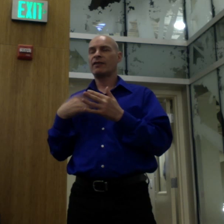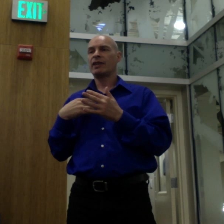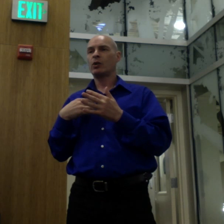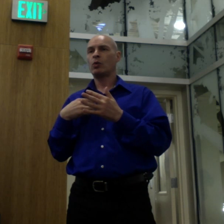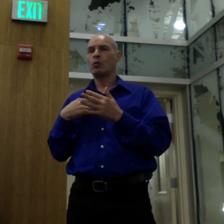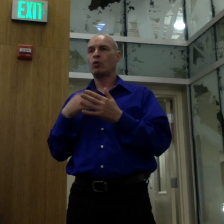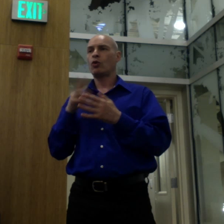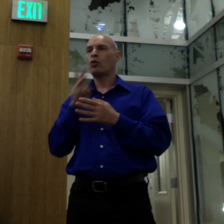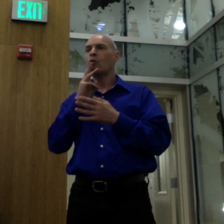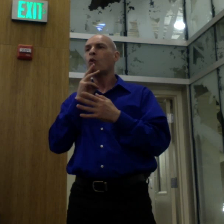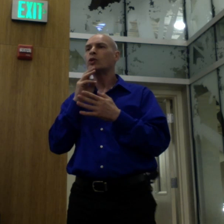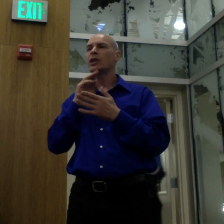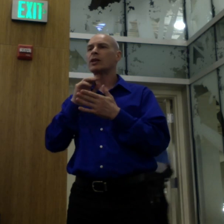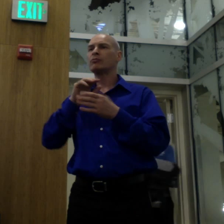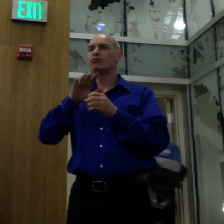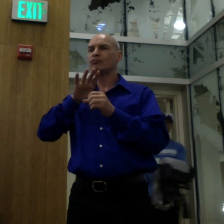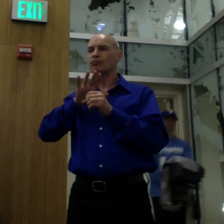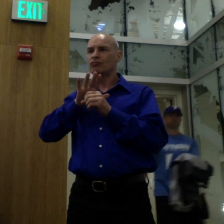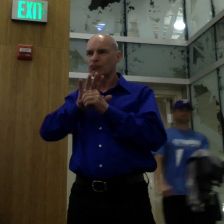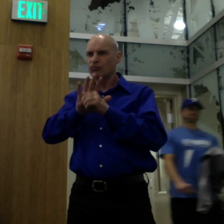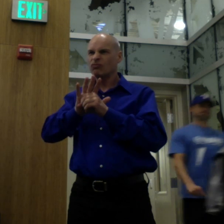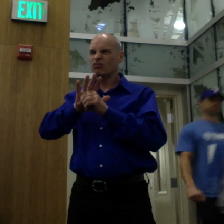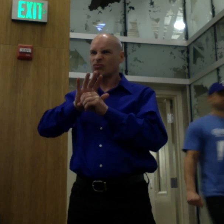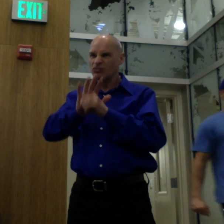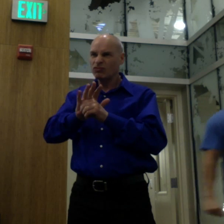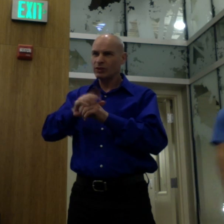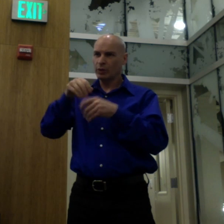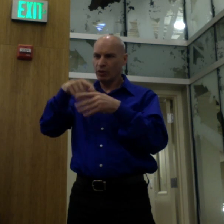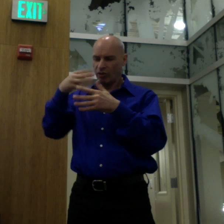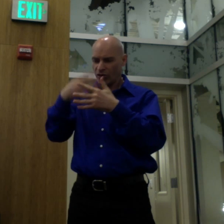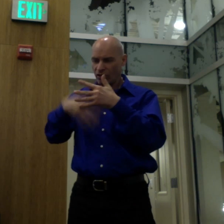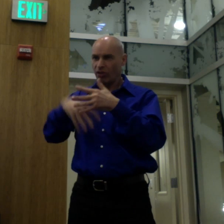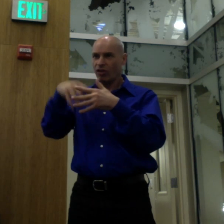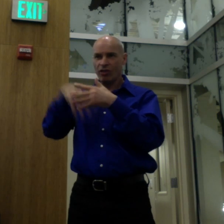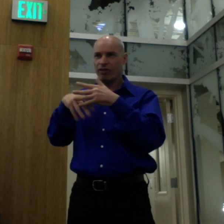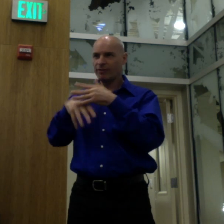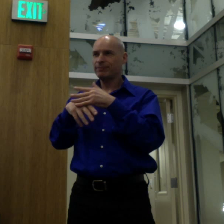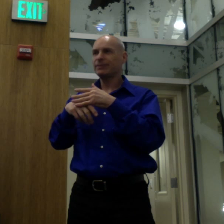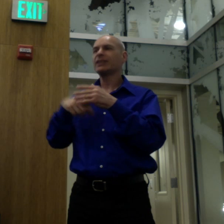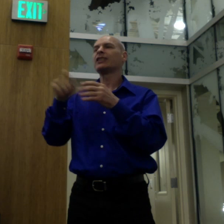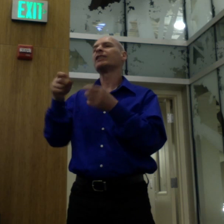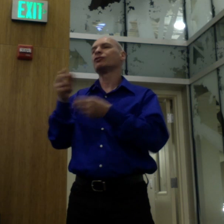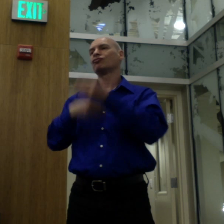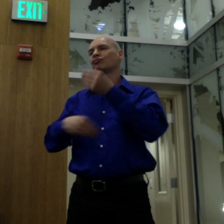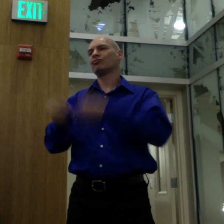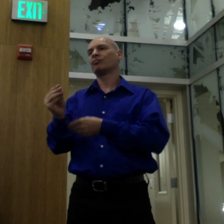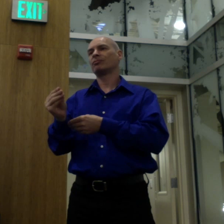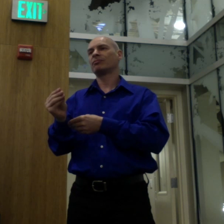the filter is when you need to replace the filter. Good question.